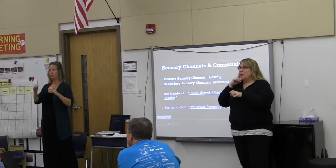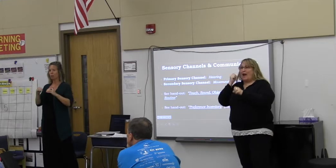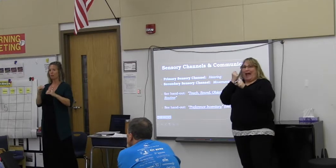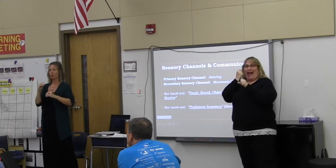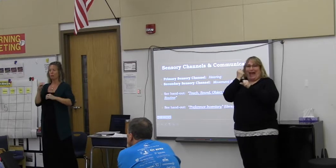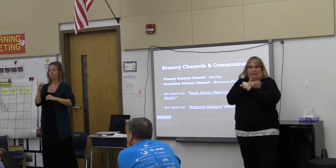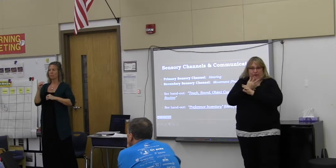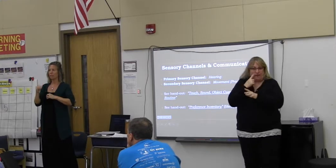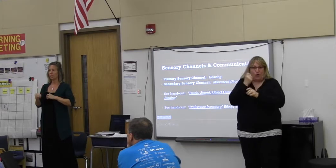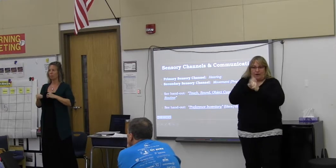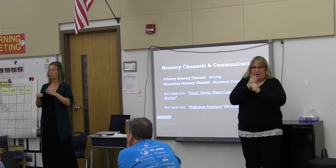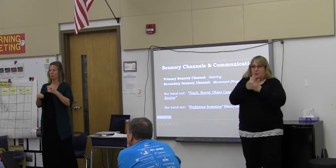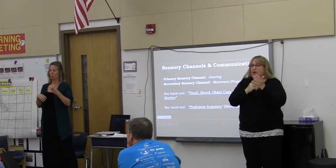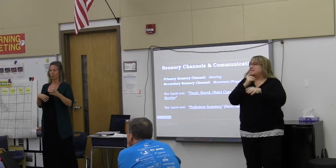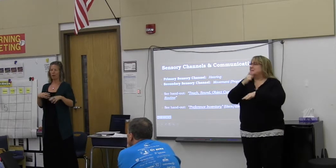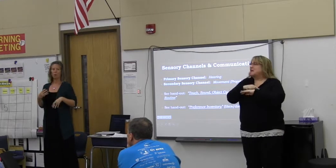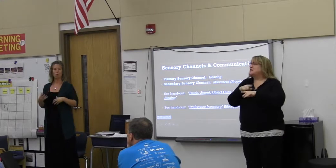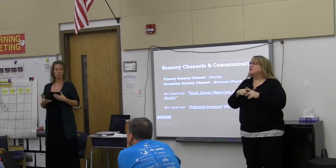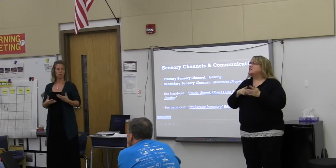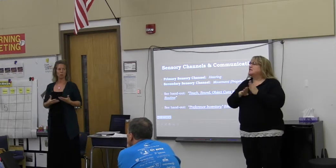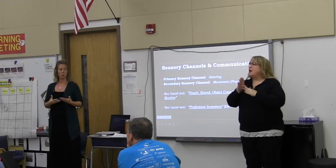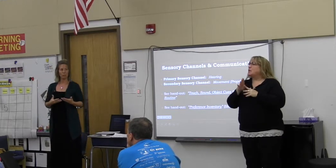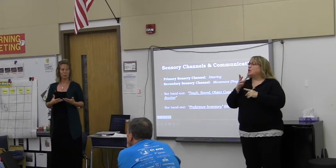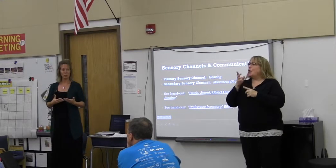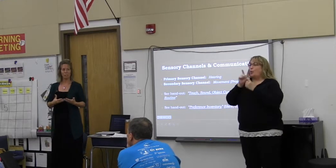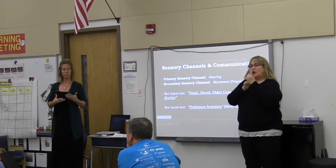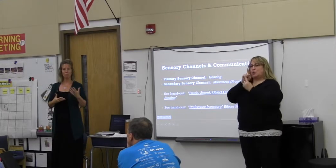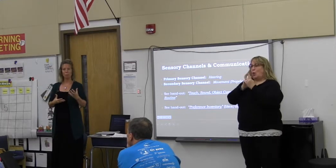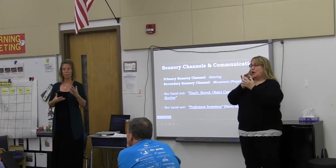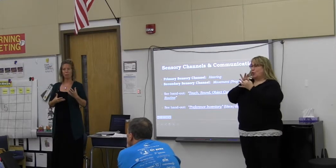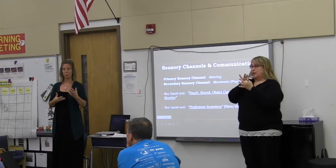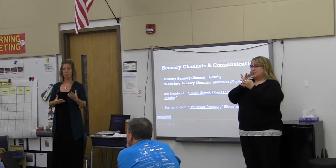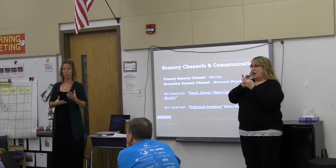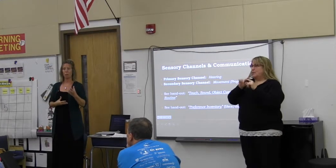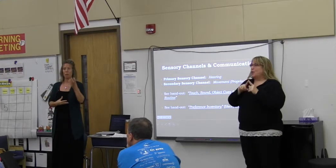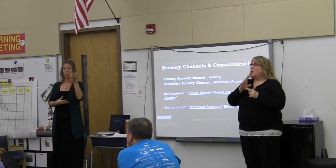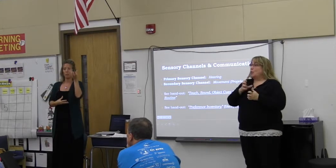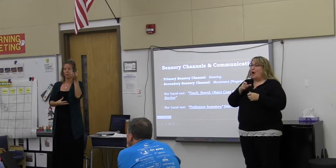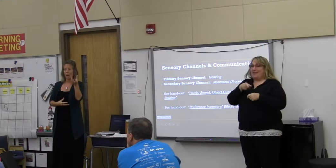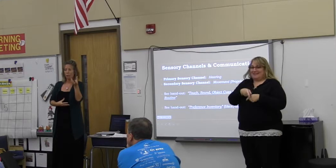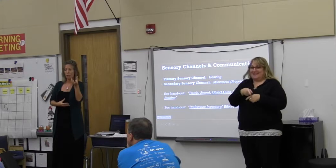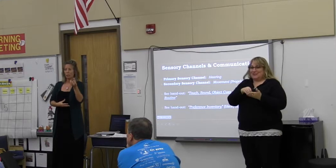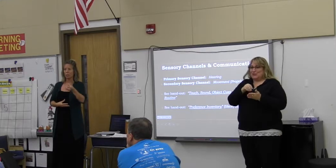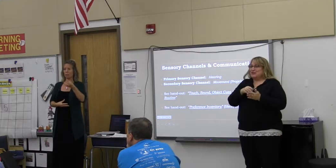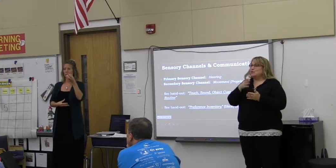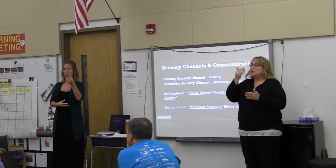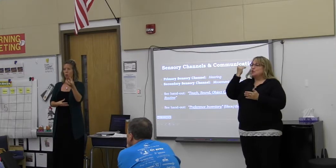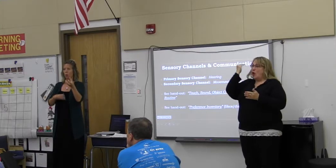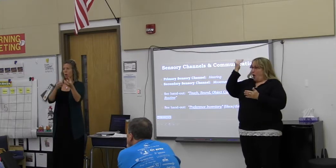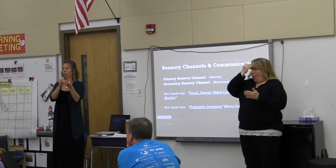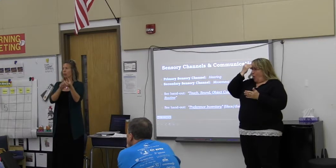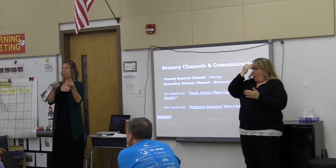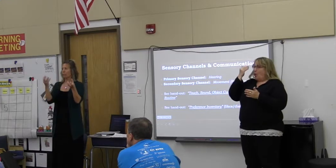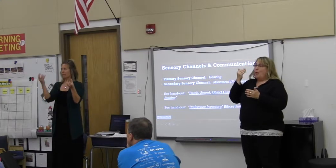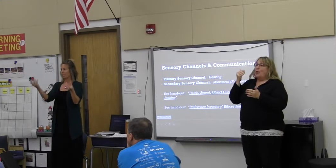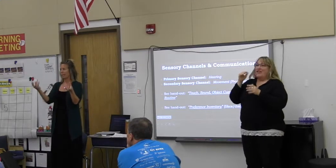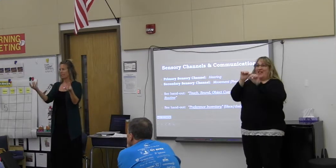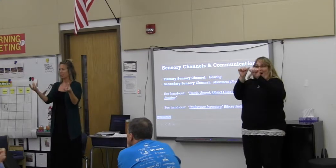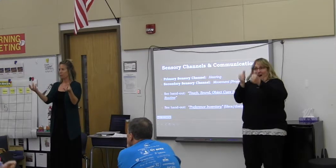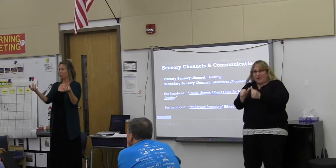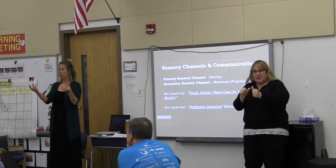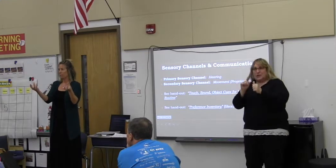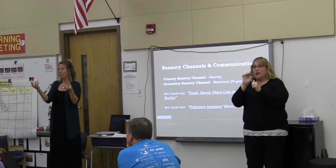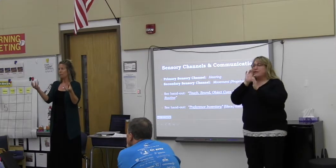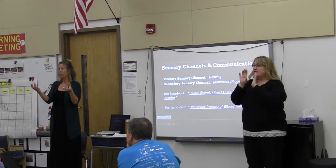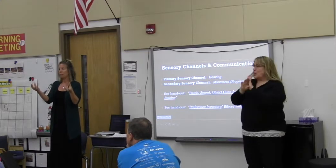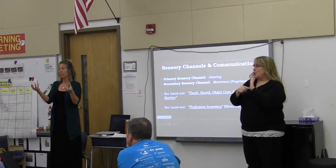It's important for them to develop, we call it one-to-one correspondence, but we want him to know that this object or this photo represents this